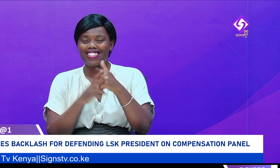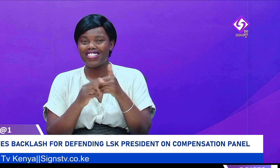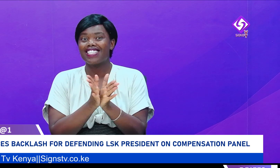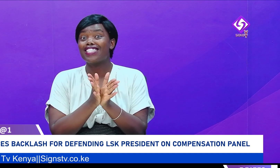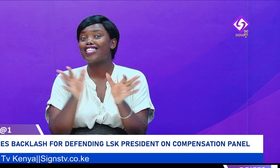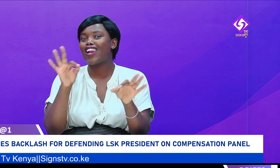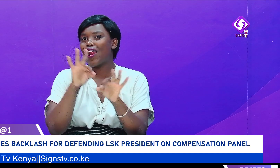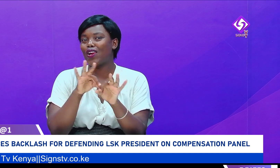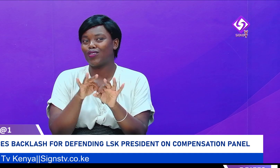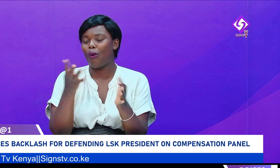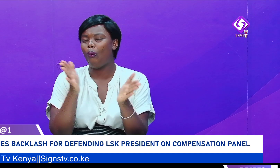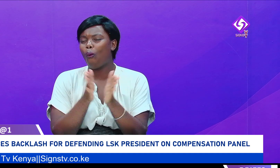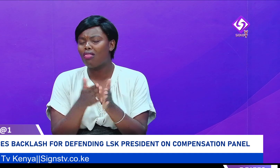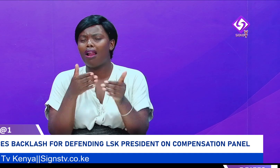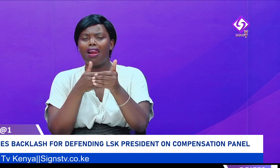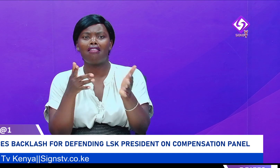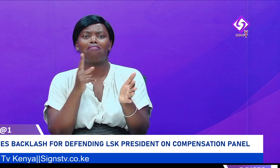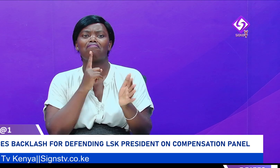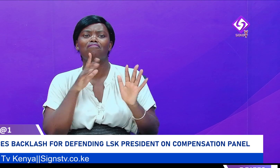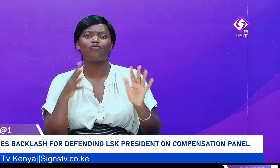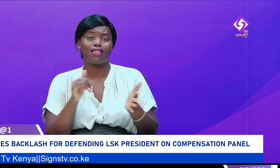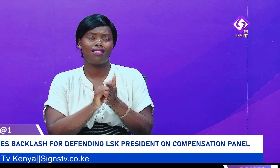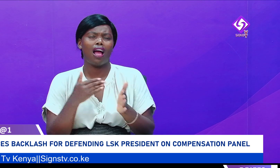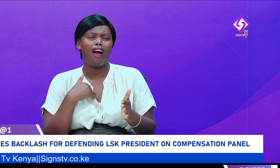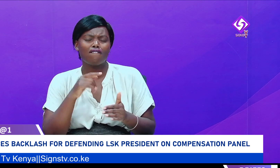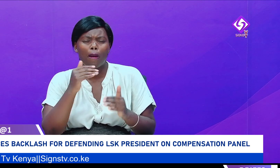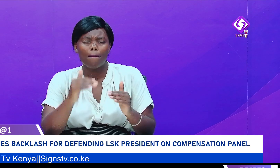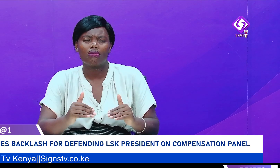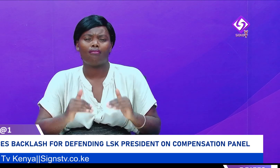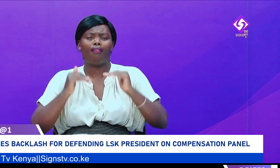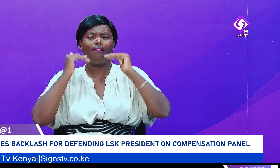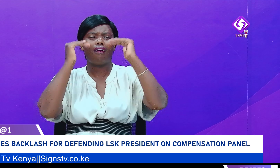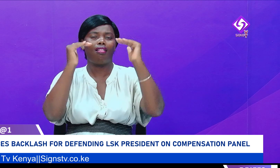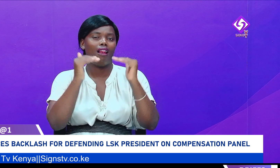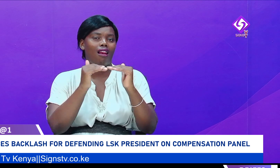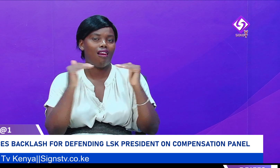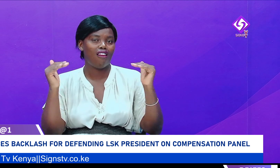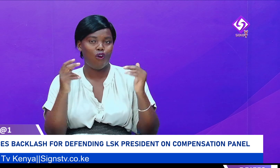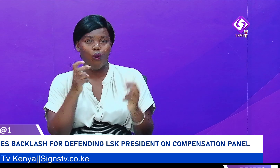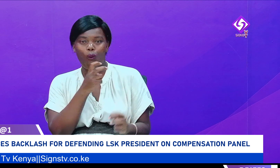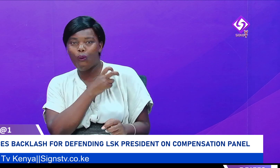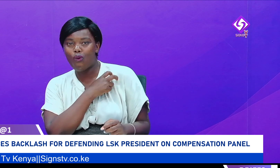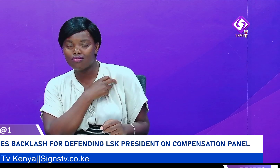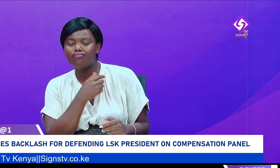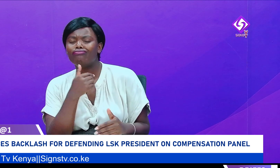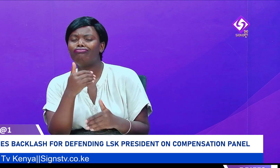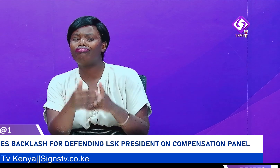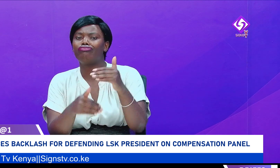election, with leaders stating that high-level consultations are underway to build